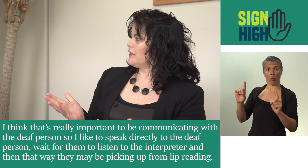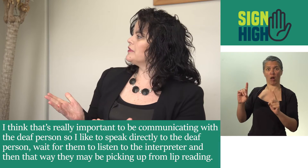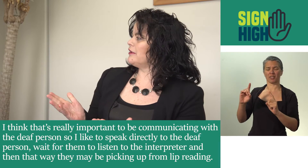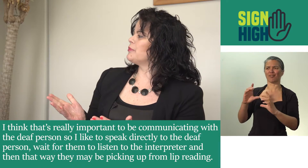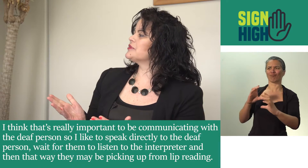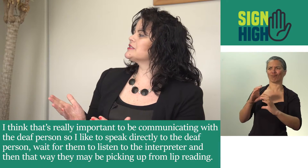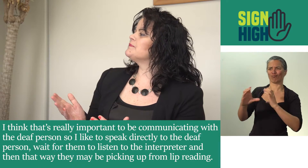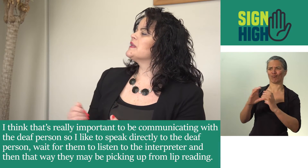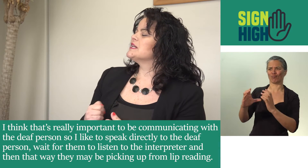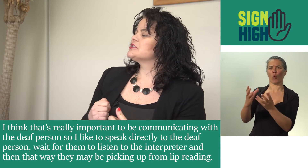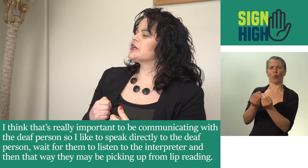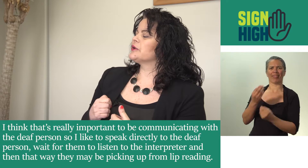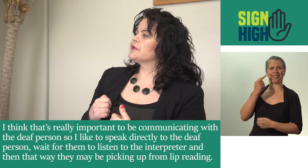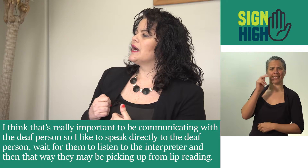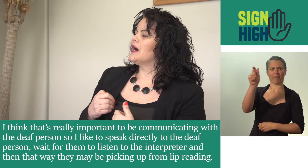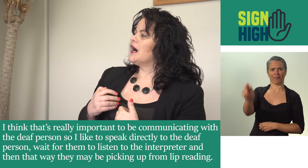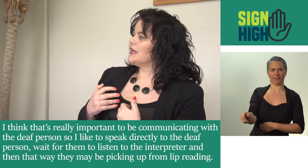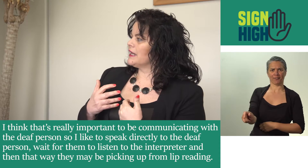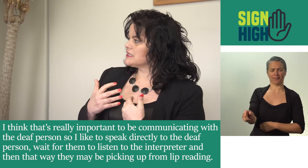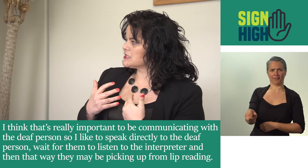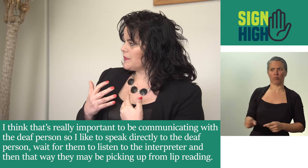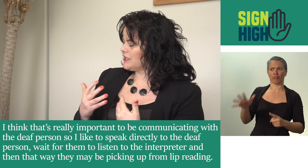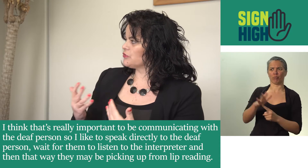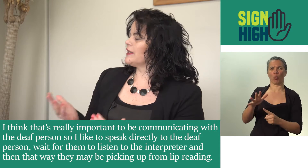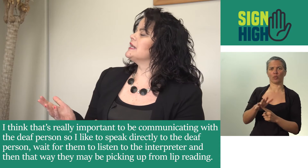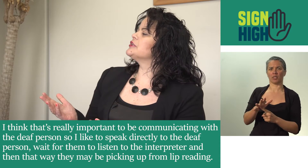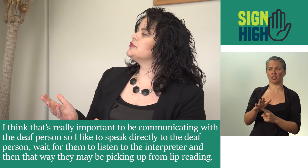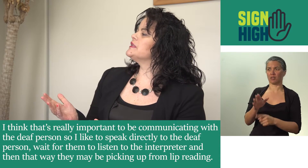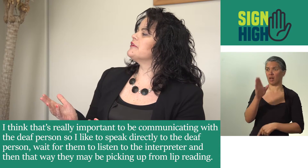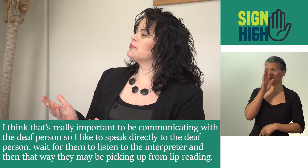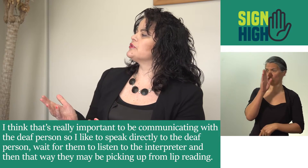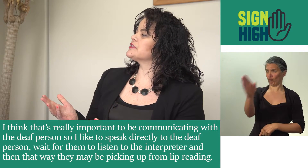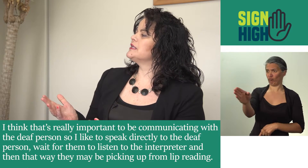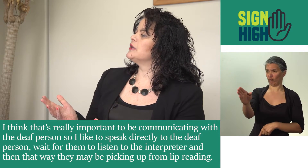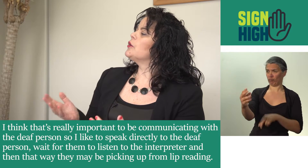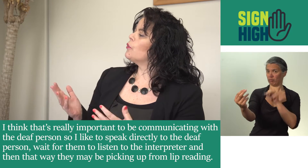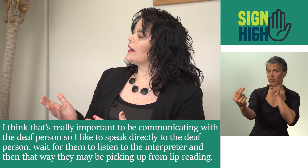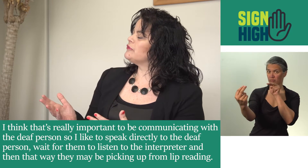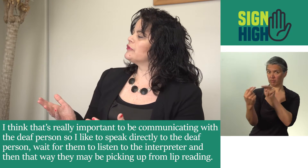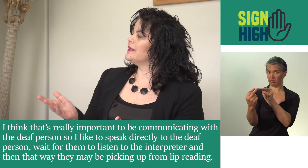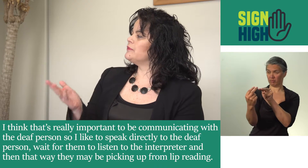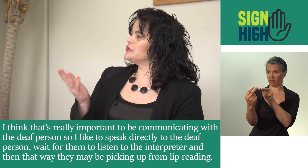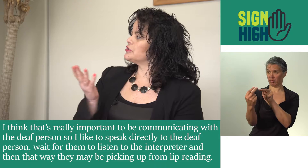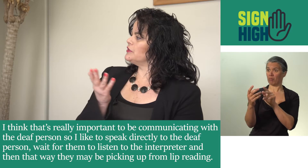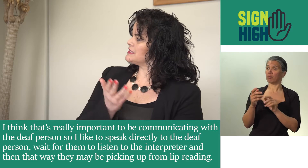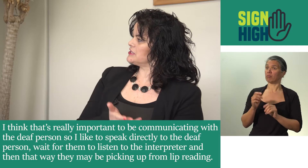the deaf person. So I like to speak directly to the deaf person, wait for them to listen to